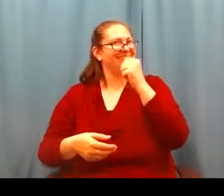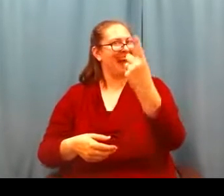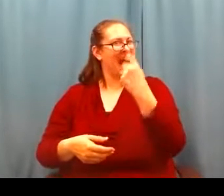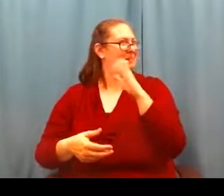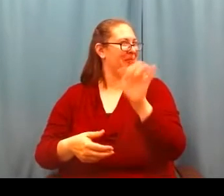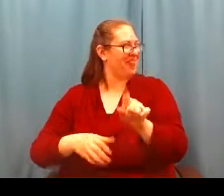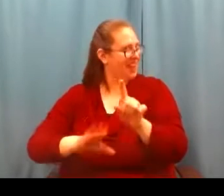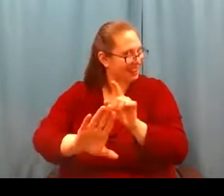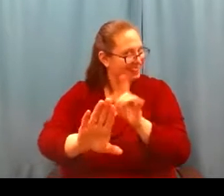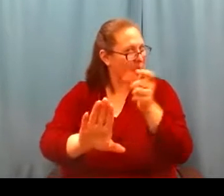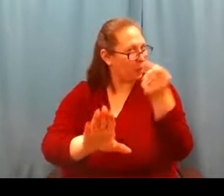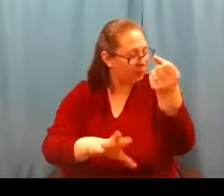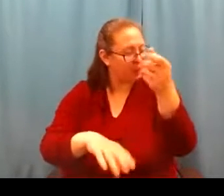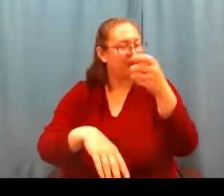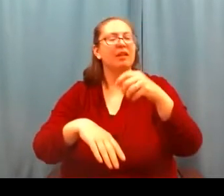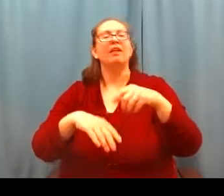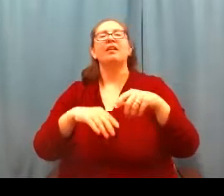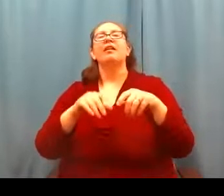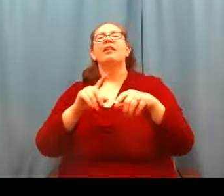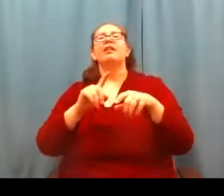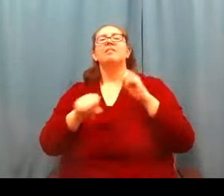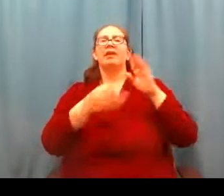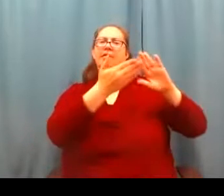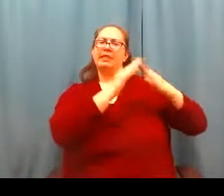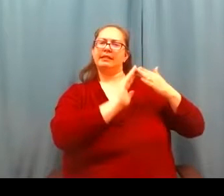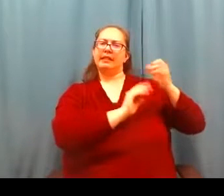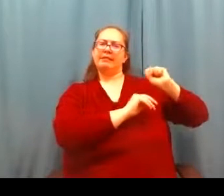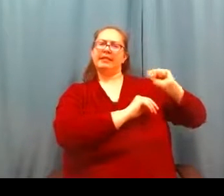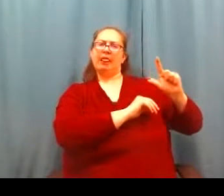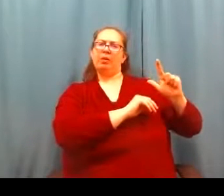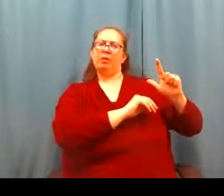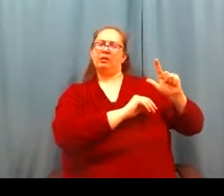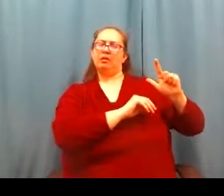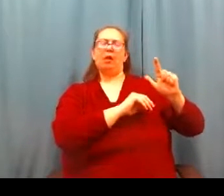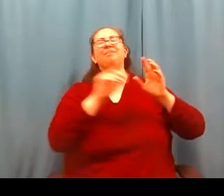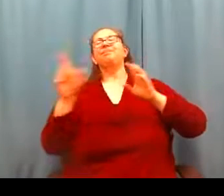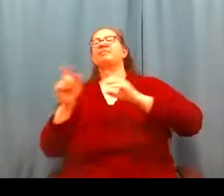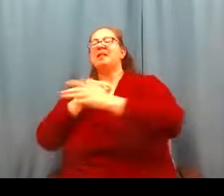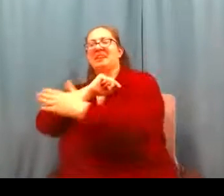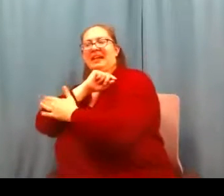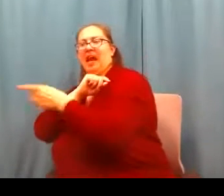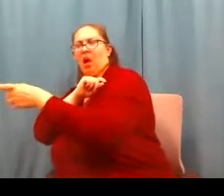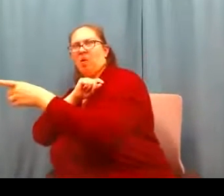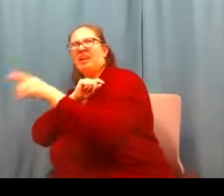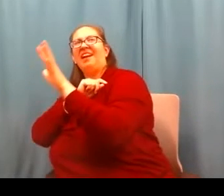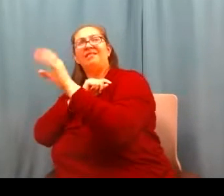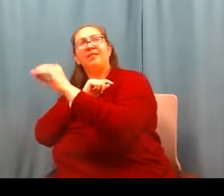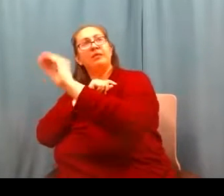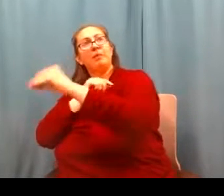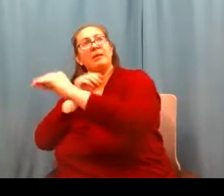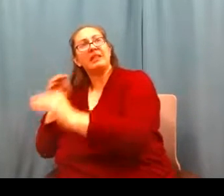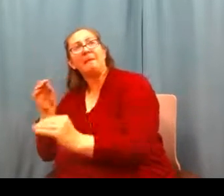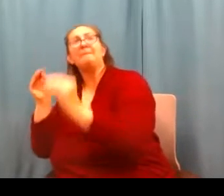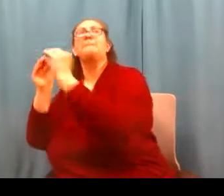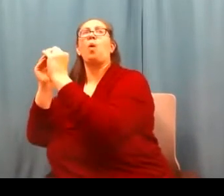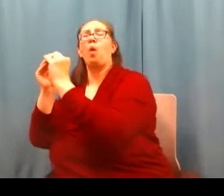but the city of St. Louis St. Louis County is getting 50% more per person than the city of St.